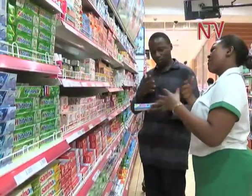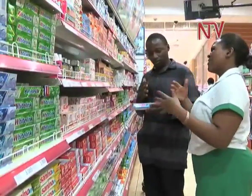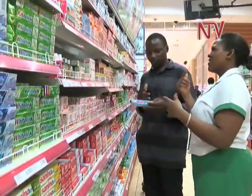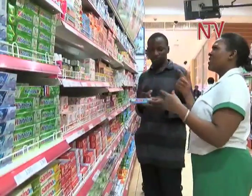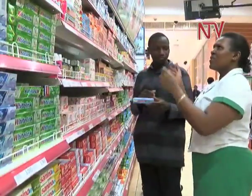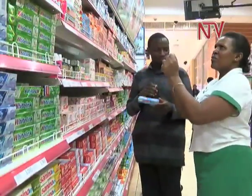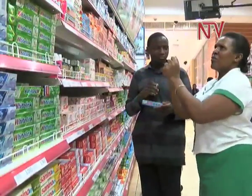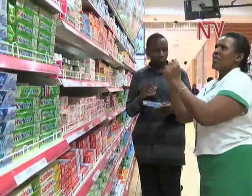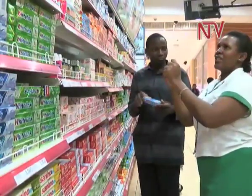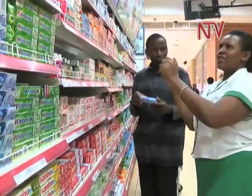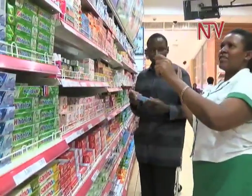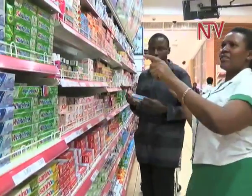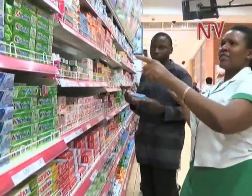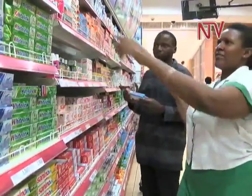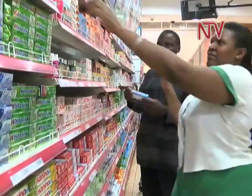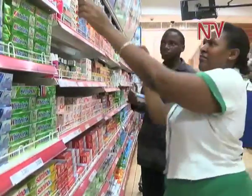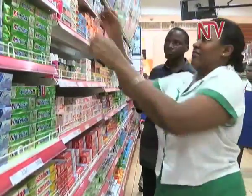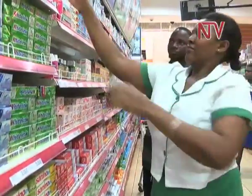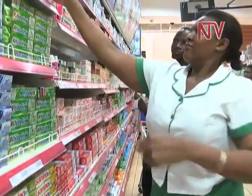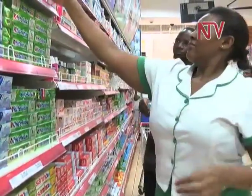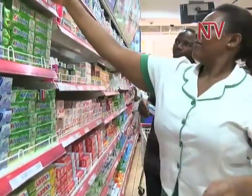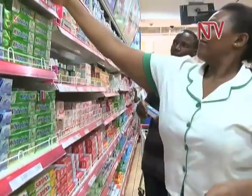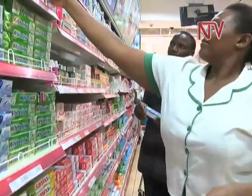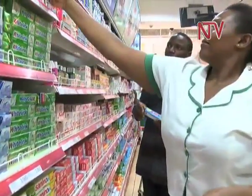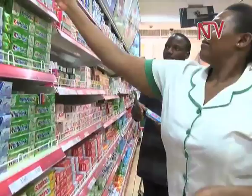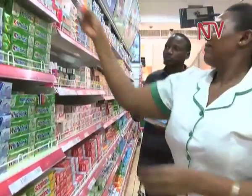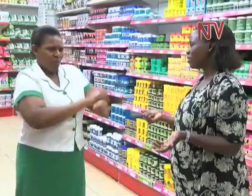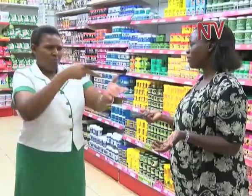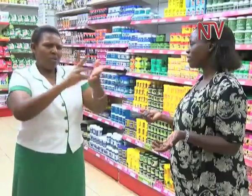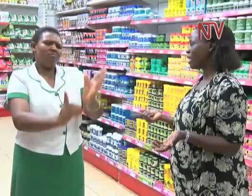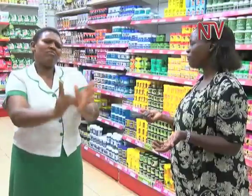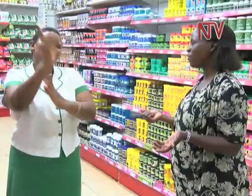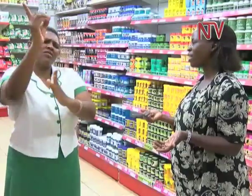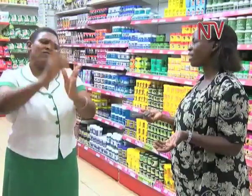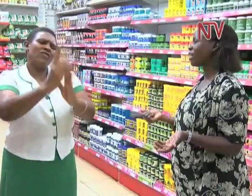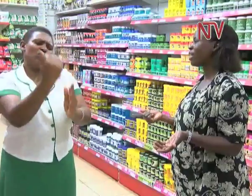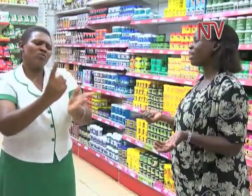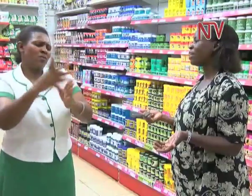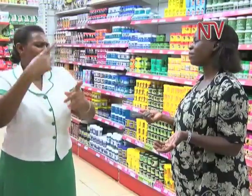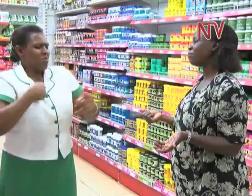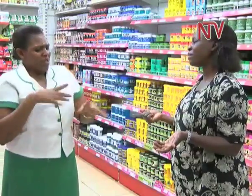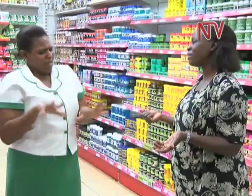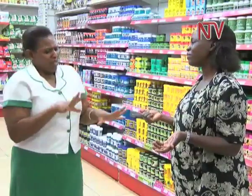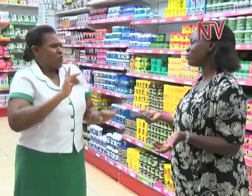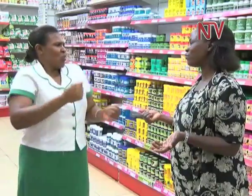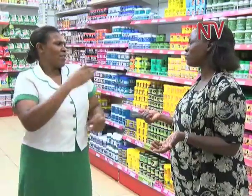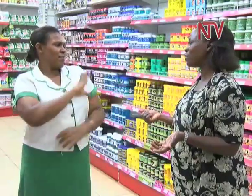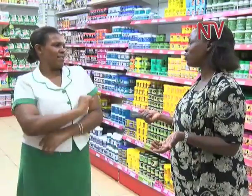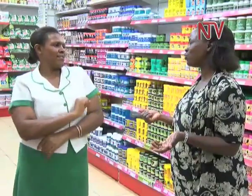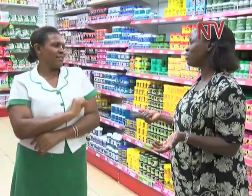looking for a job. But now she has the means to raise her two children. Now that I have work, I pay supplies for my children.